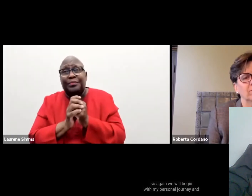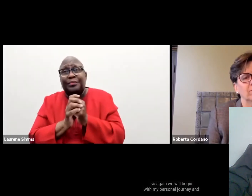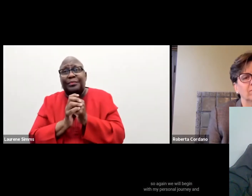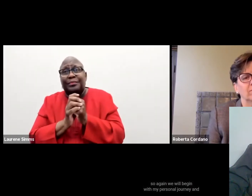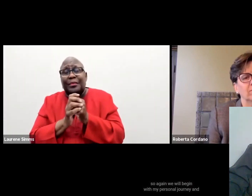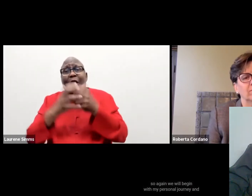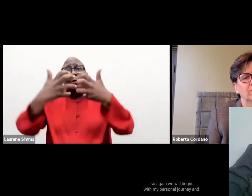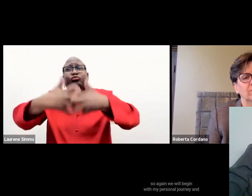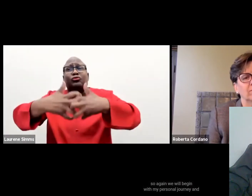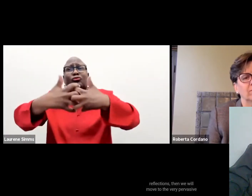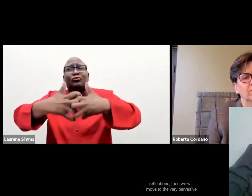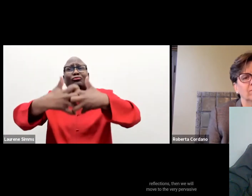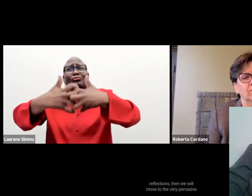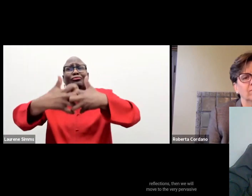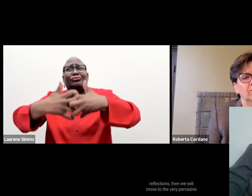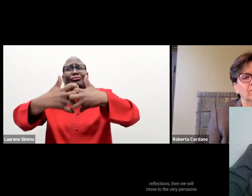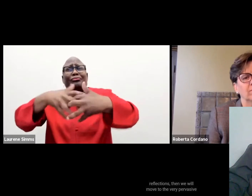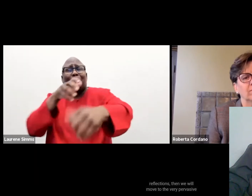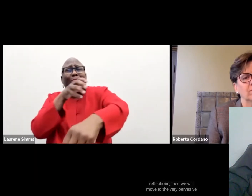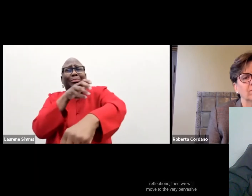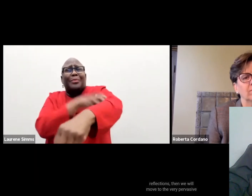and thoughts on the topic.